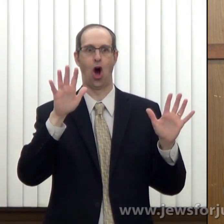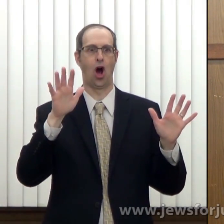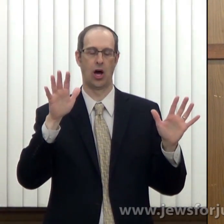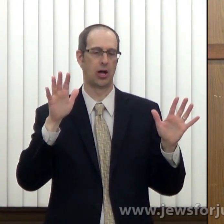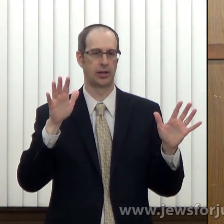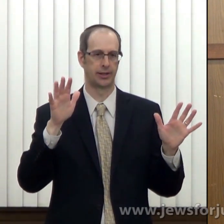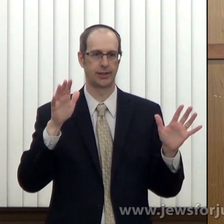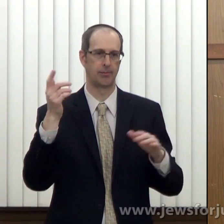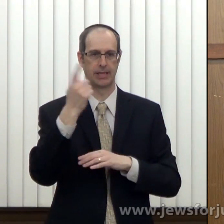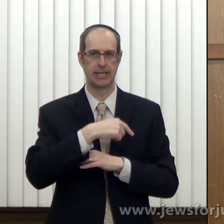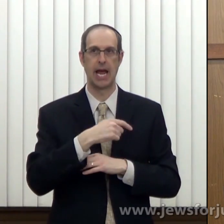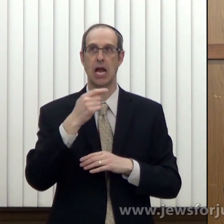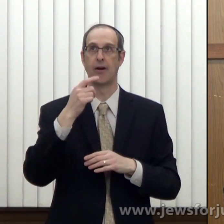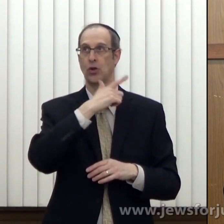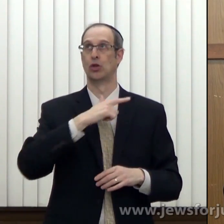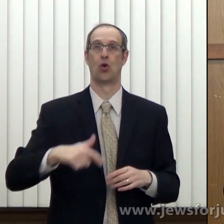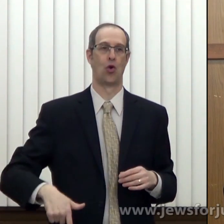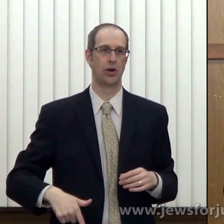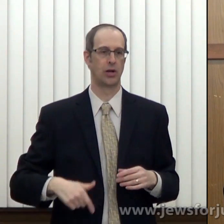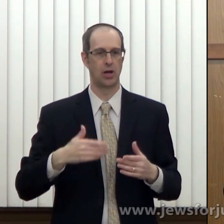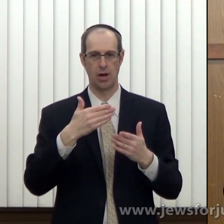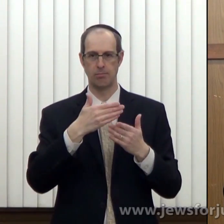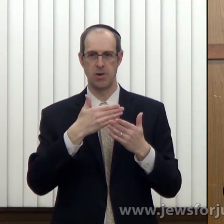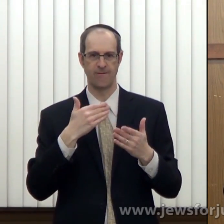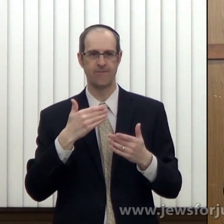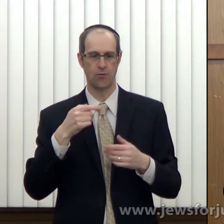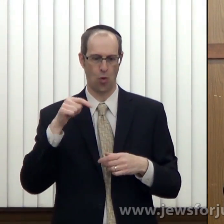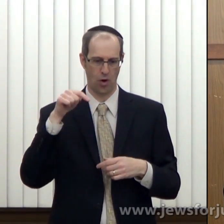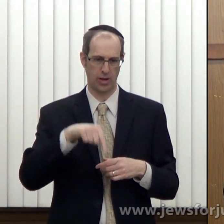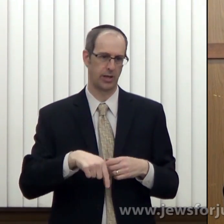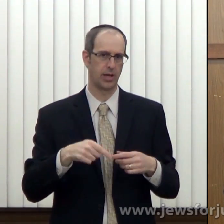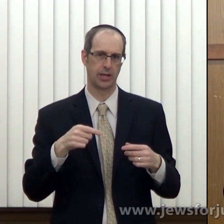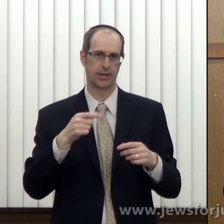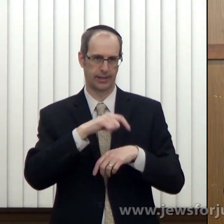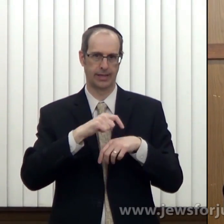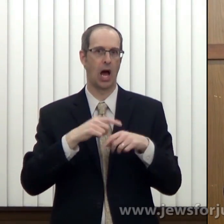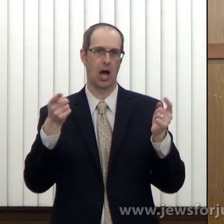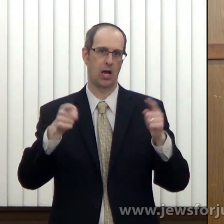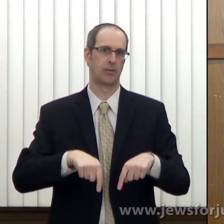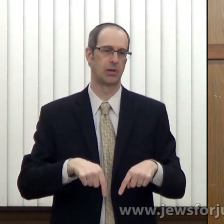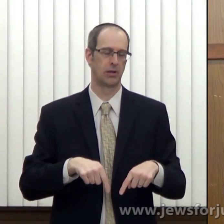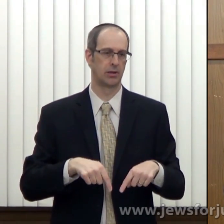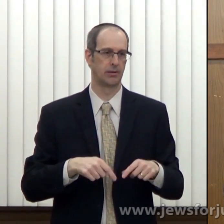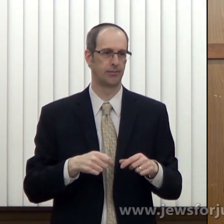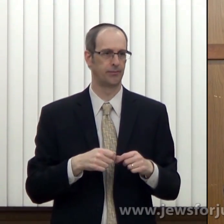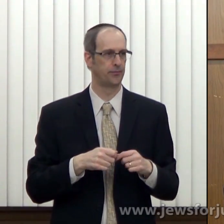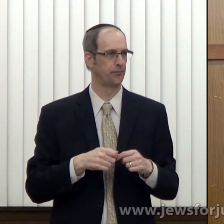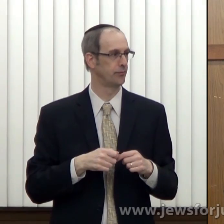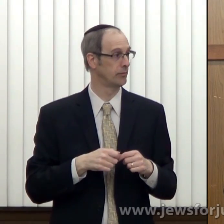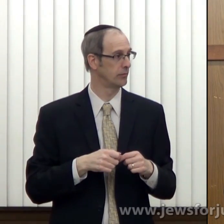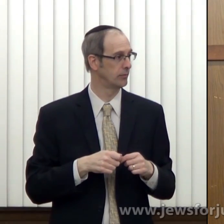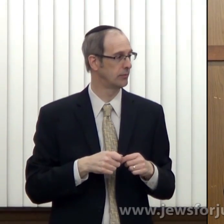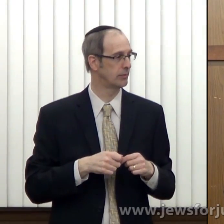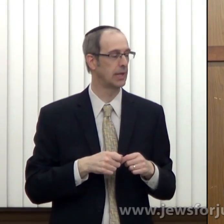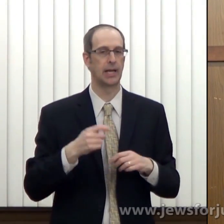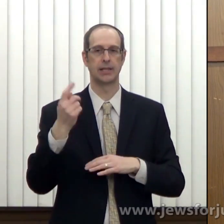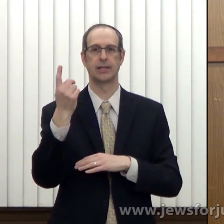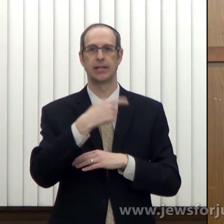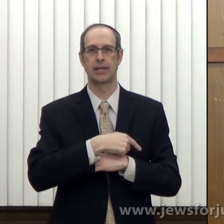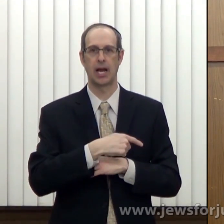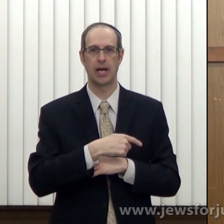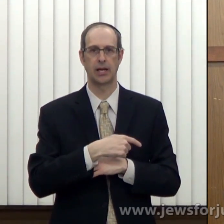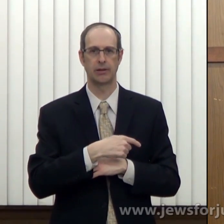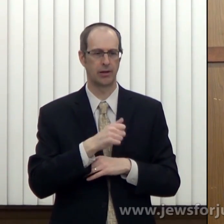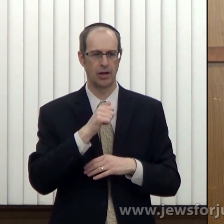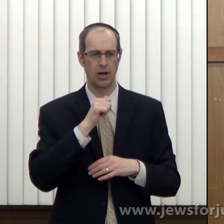day of the Lord, before this incredible time, when basically it's the day, it